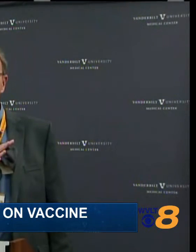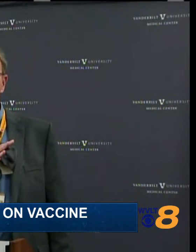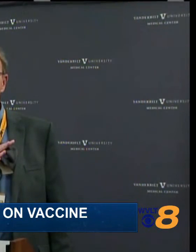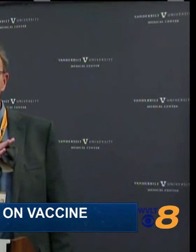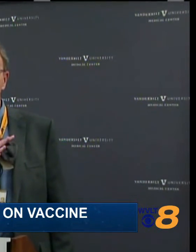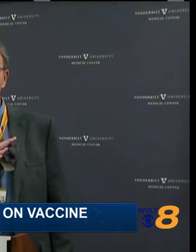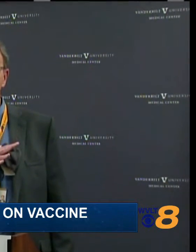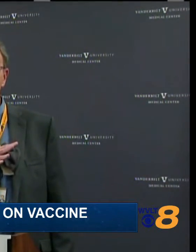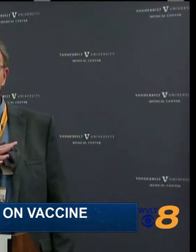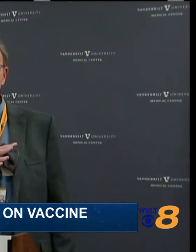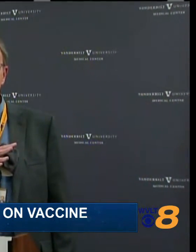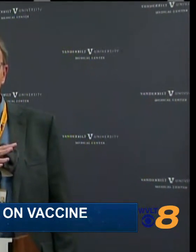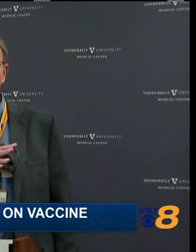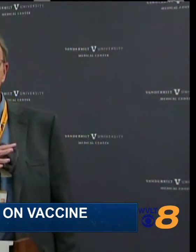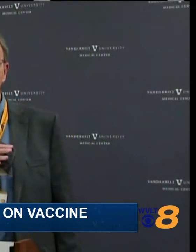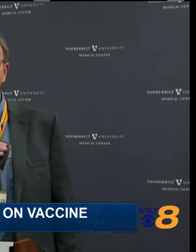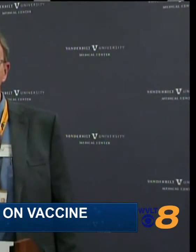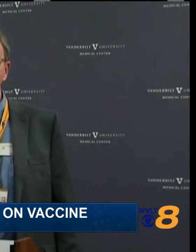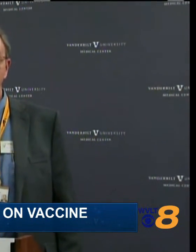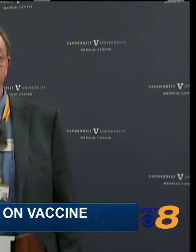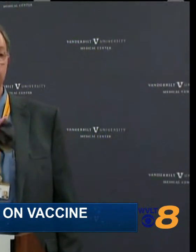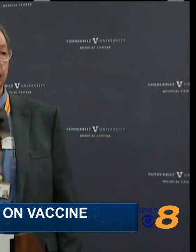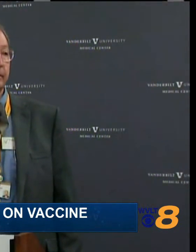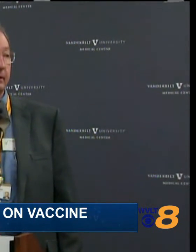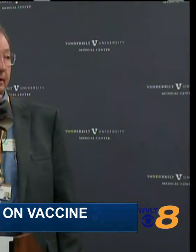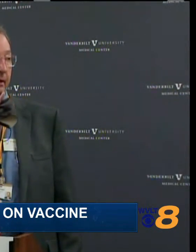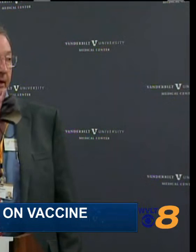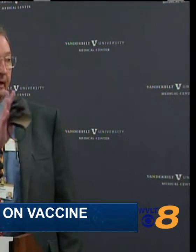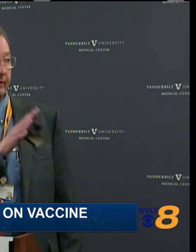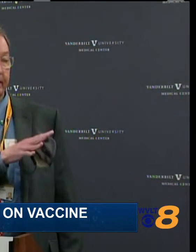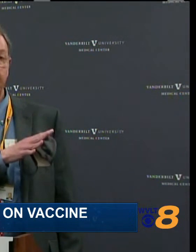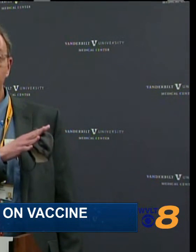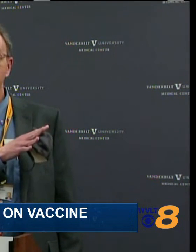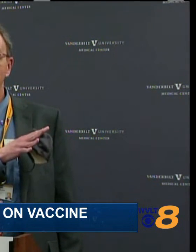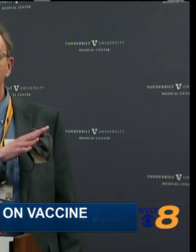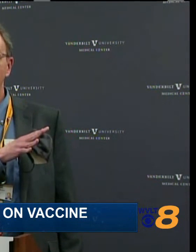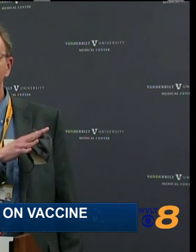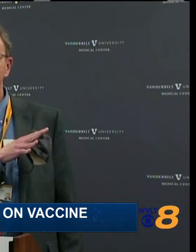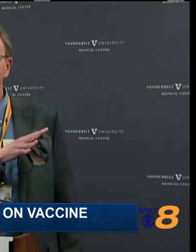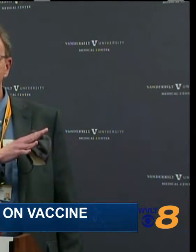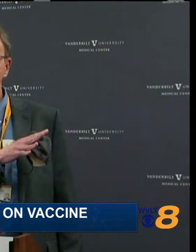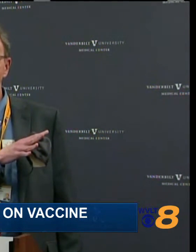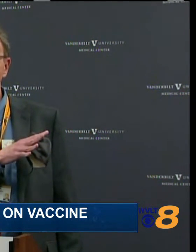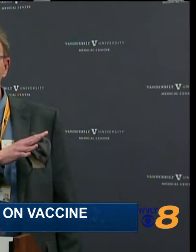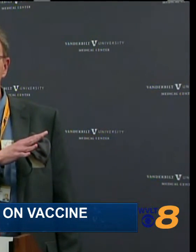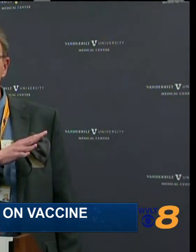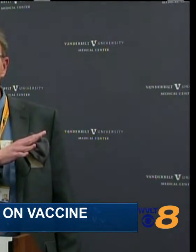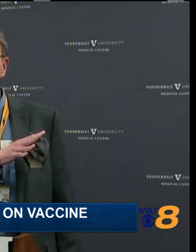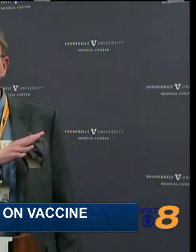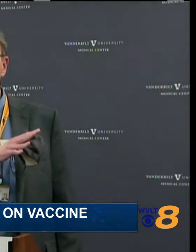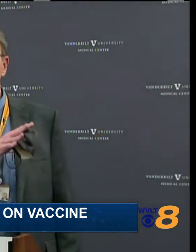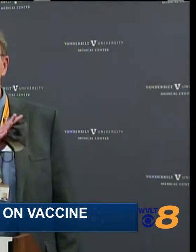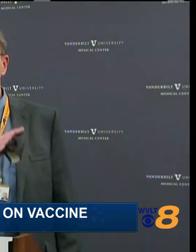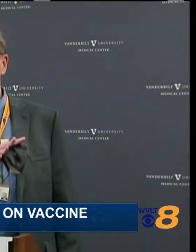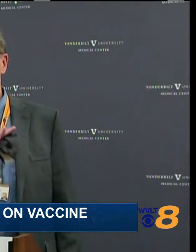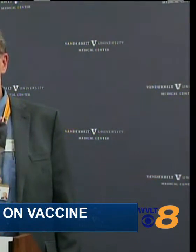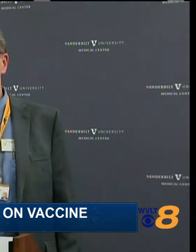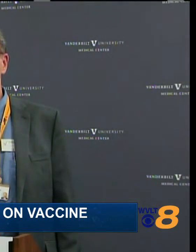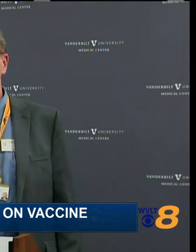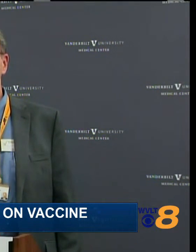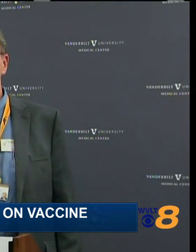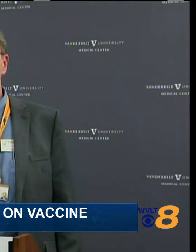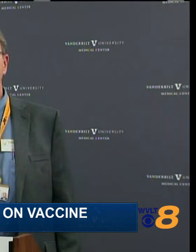vaccinate our COVID unit staff in the interim. I think they would be okay if you'd like to speak with them. The other